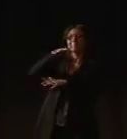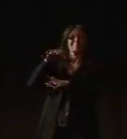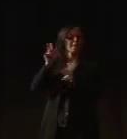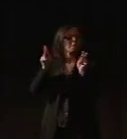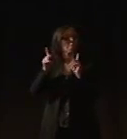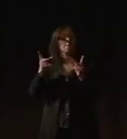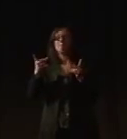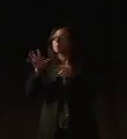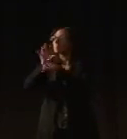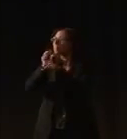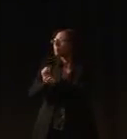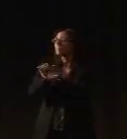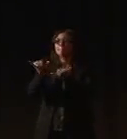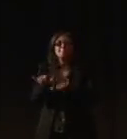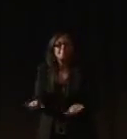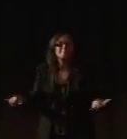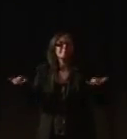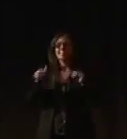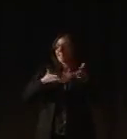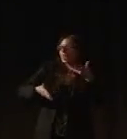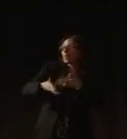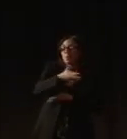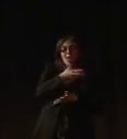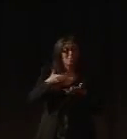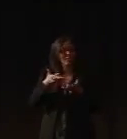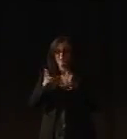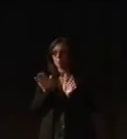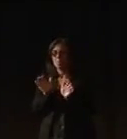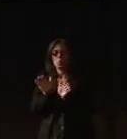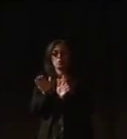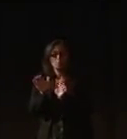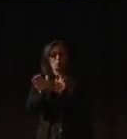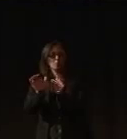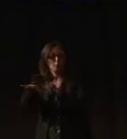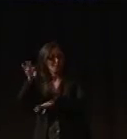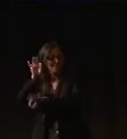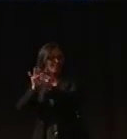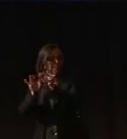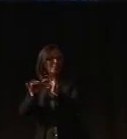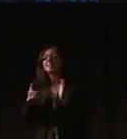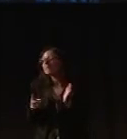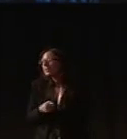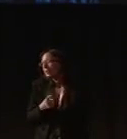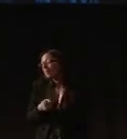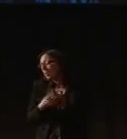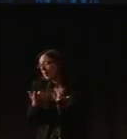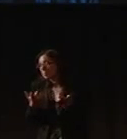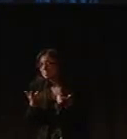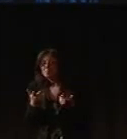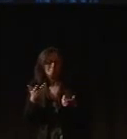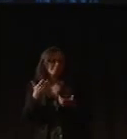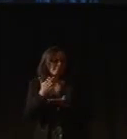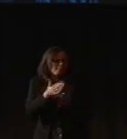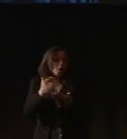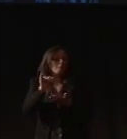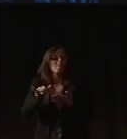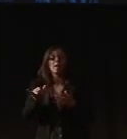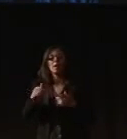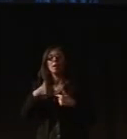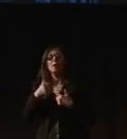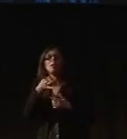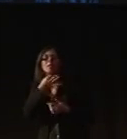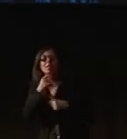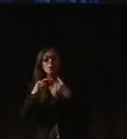and interactions. It has strange features like, for instance, epidemics of ideas, sometimes good, sometimes bad. You know,